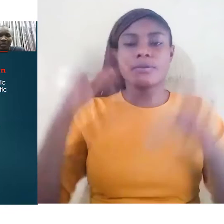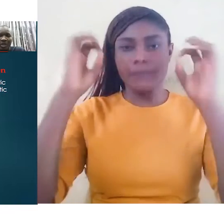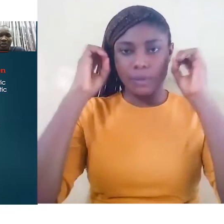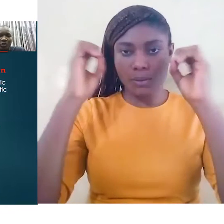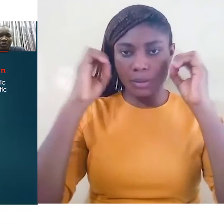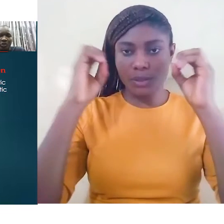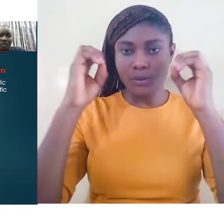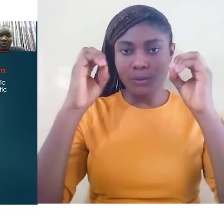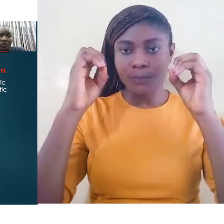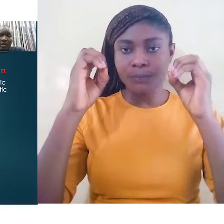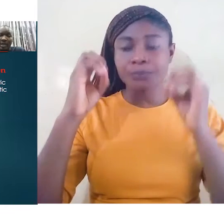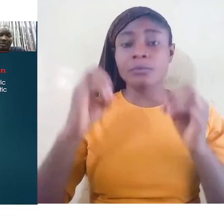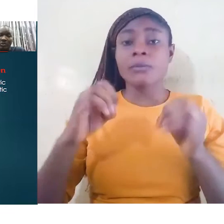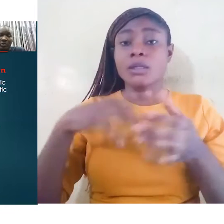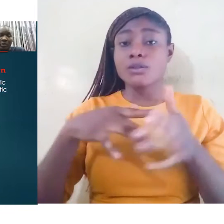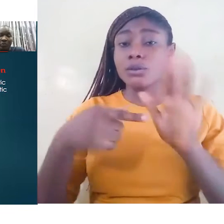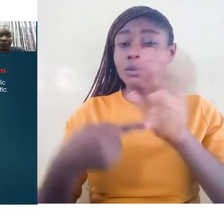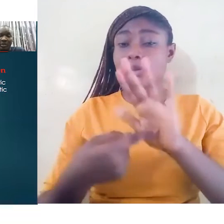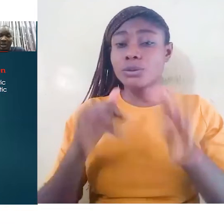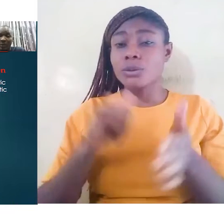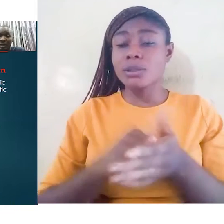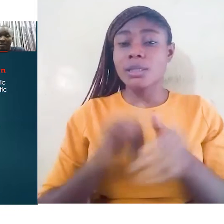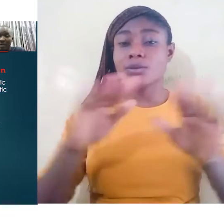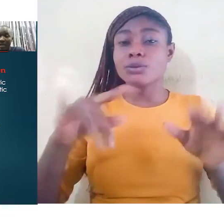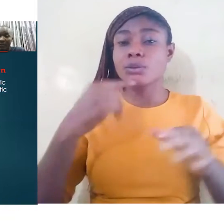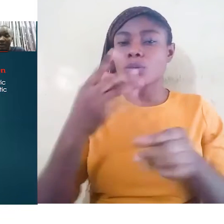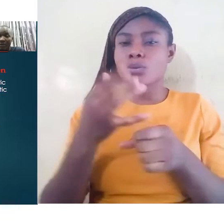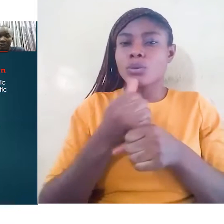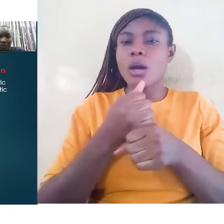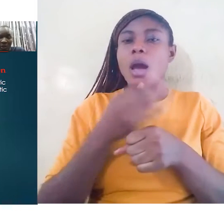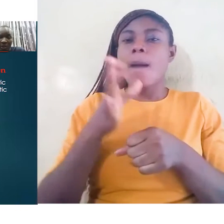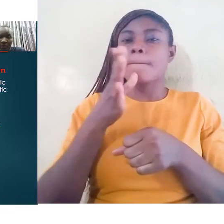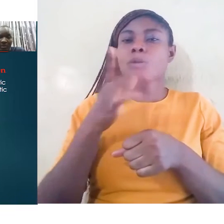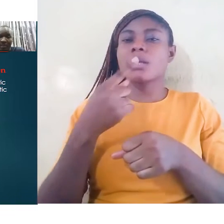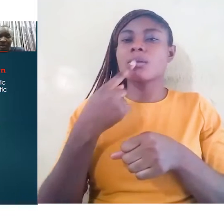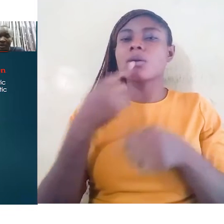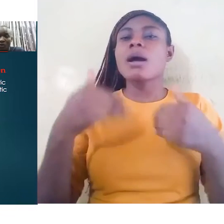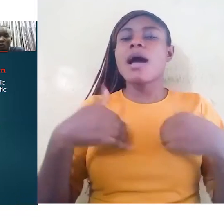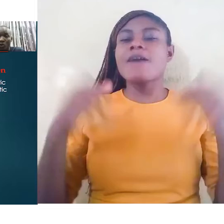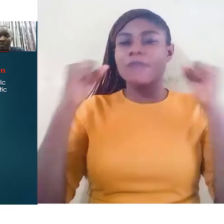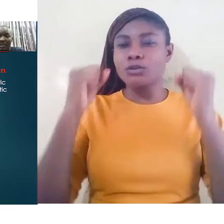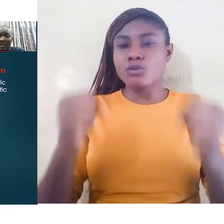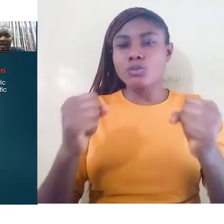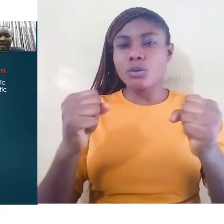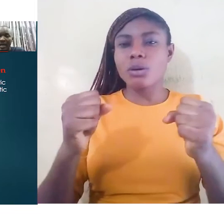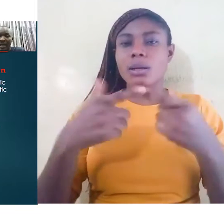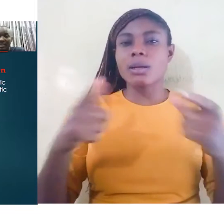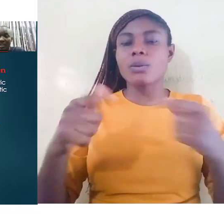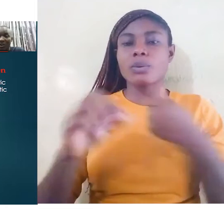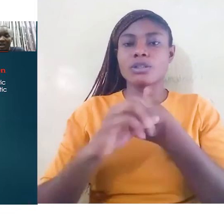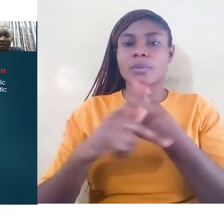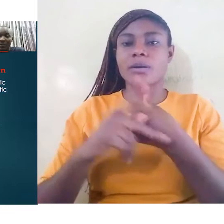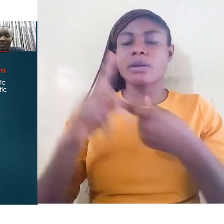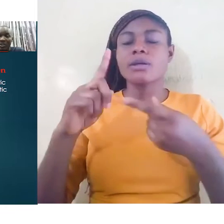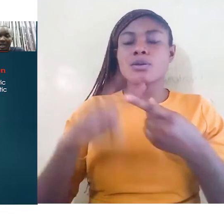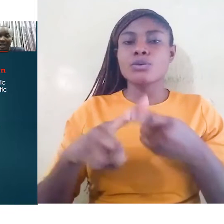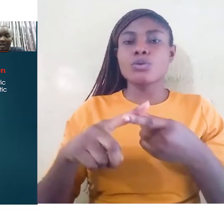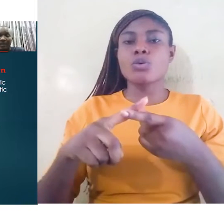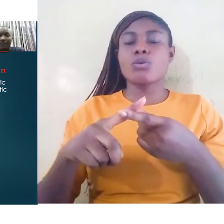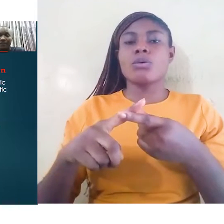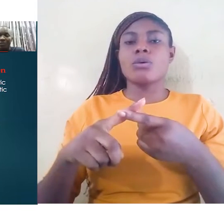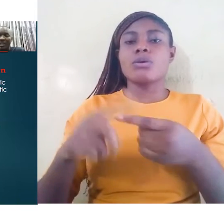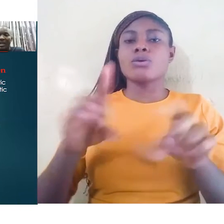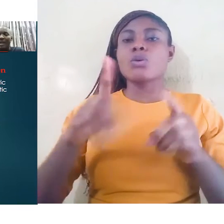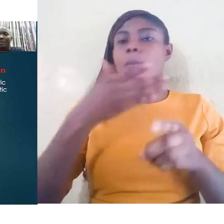studies show that students who first acquire their mother tongue have a strong linguistic background to do better in a second language